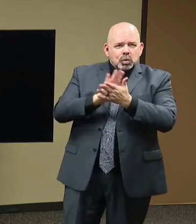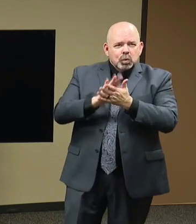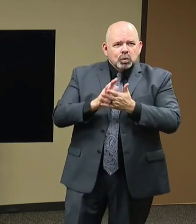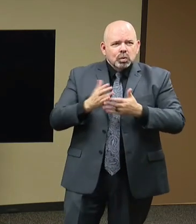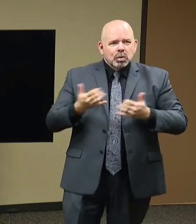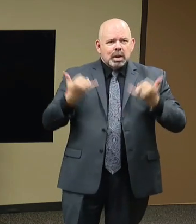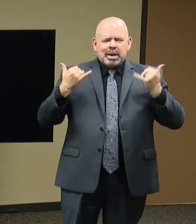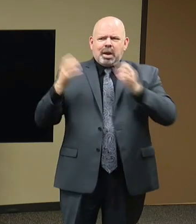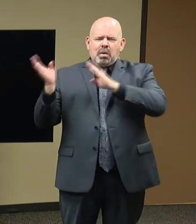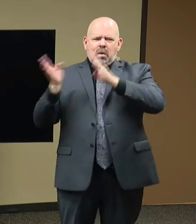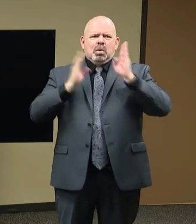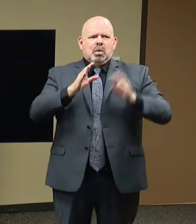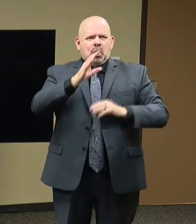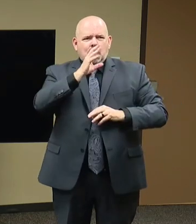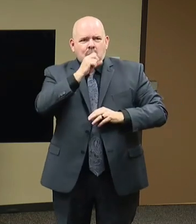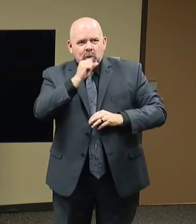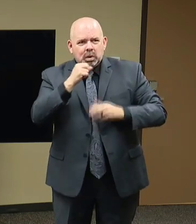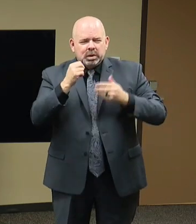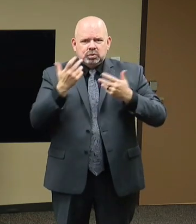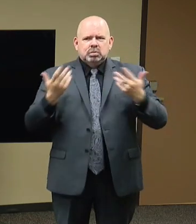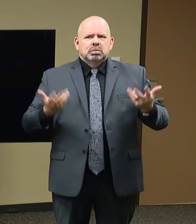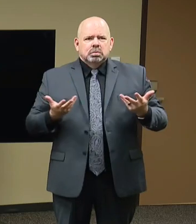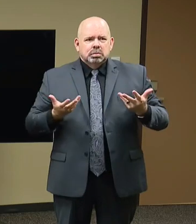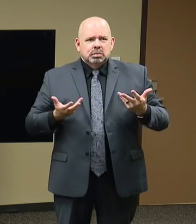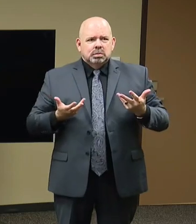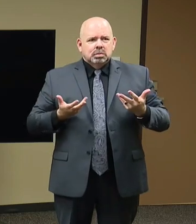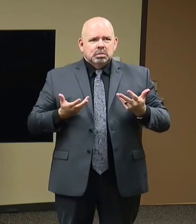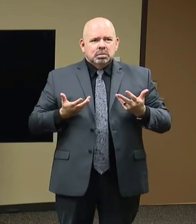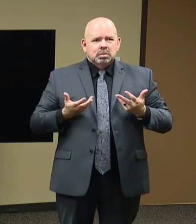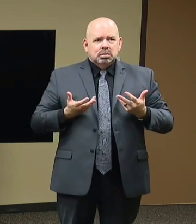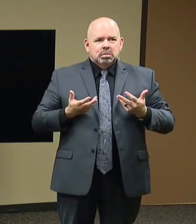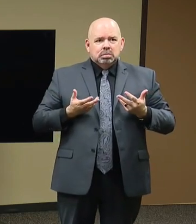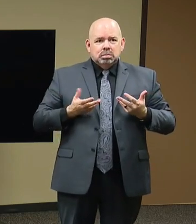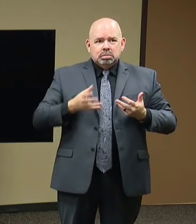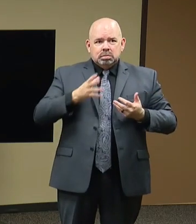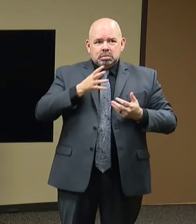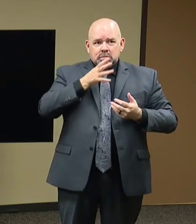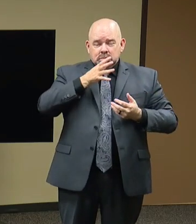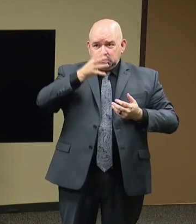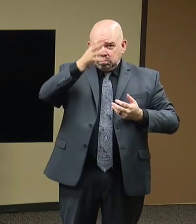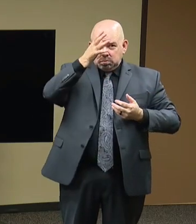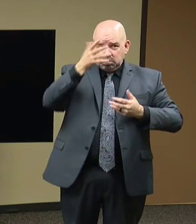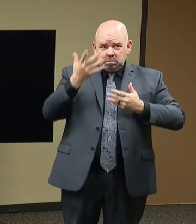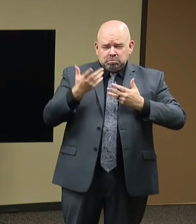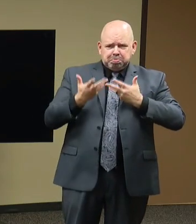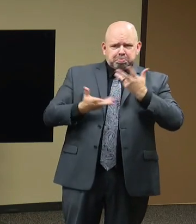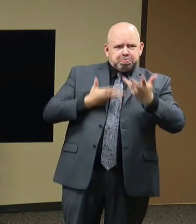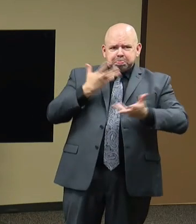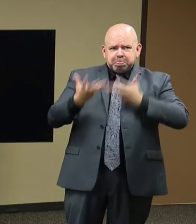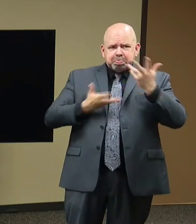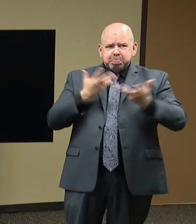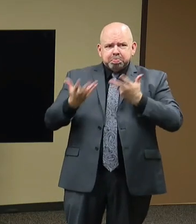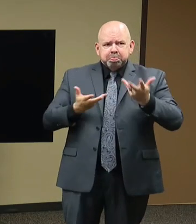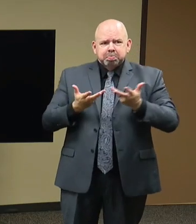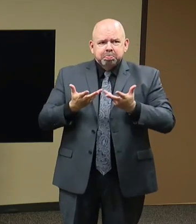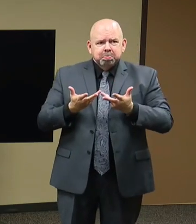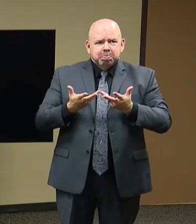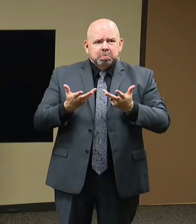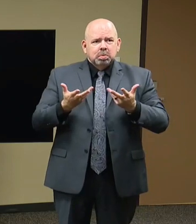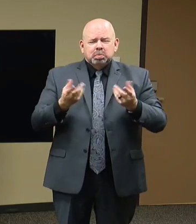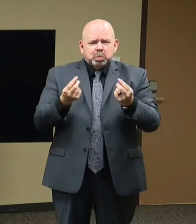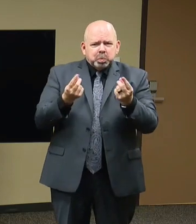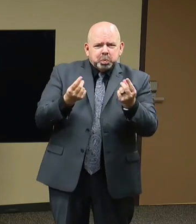back to orange now. Does that mean, and I think Mr. Jenkins outlined different